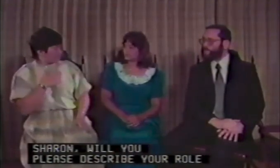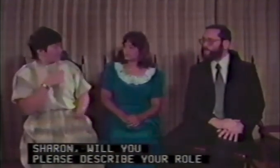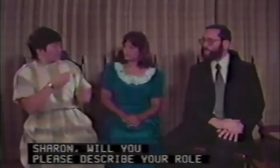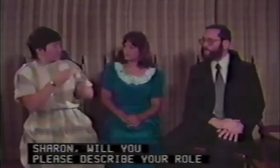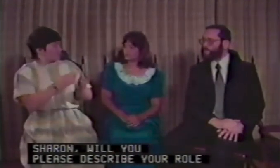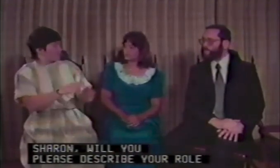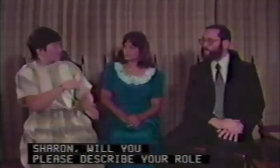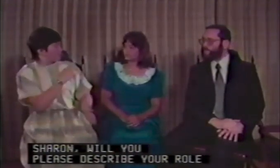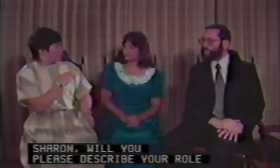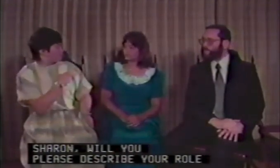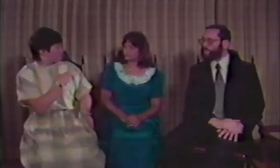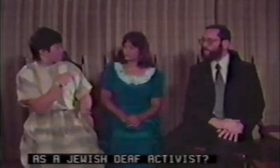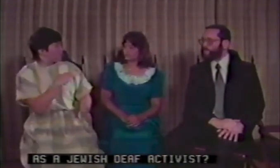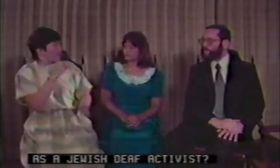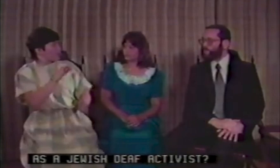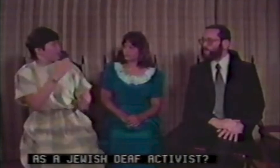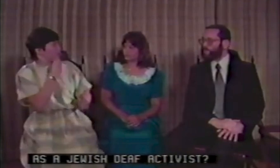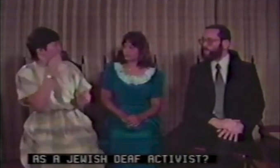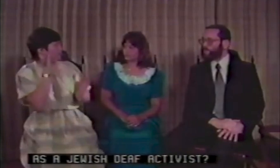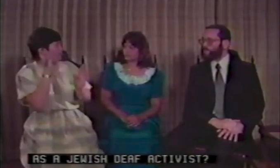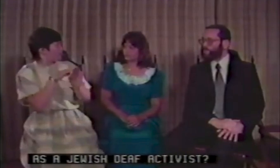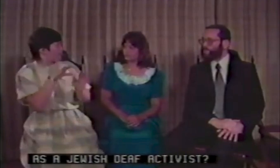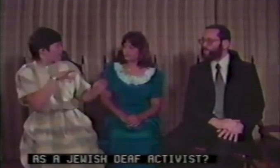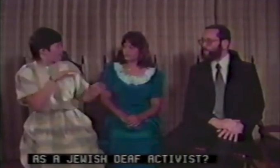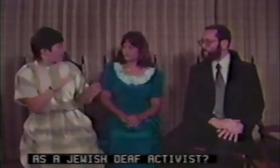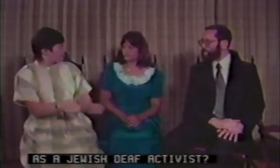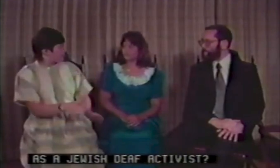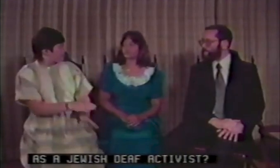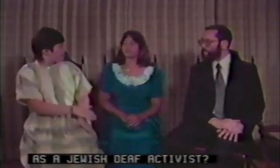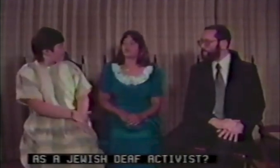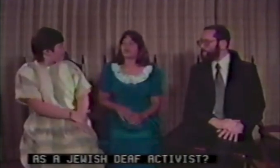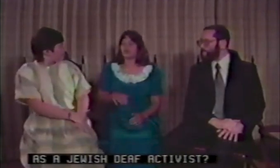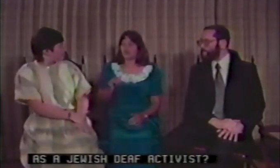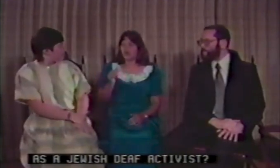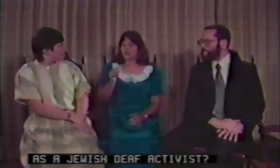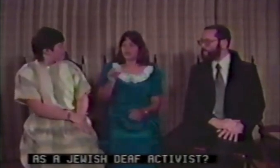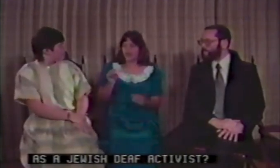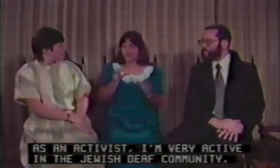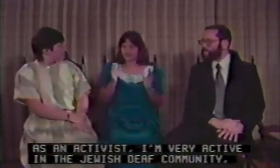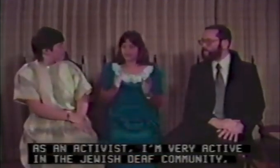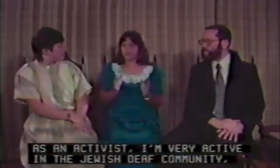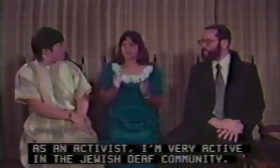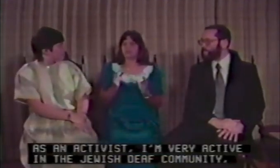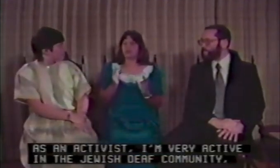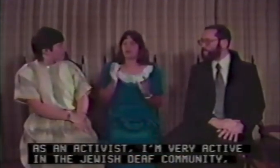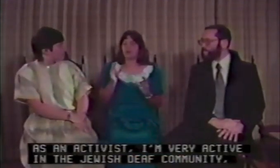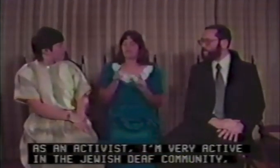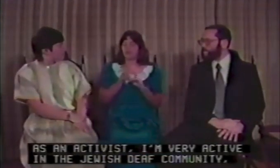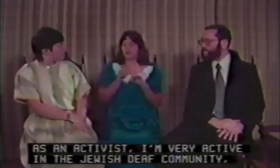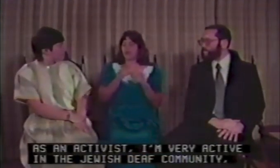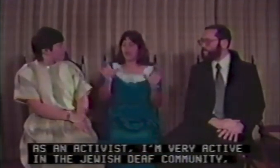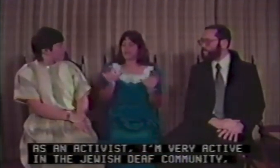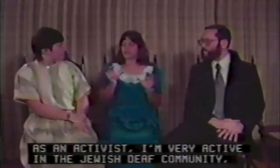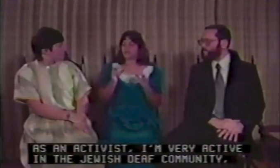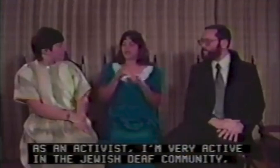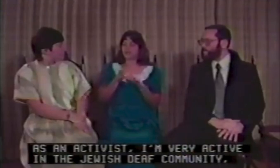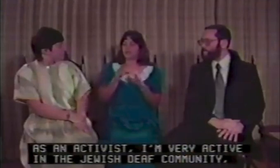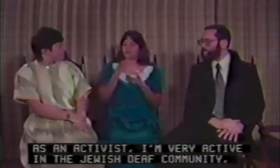please describe your role as a Jewish death activist? As an activist, I'm very active in the